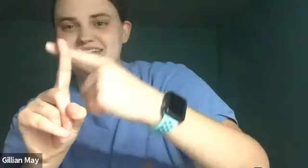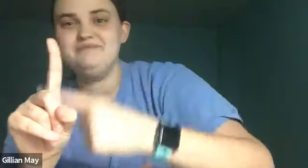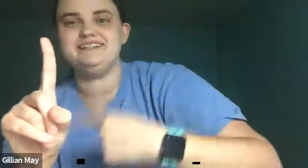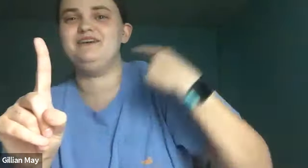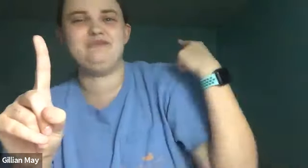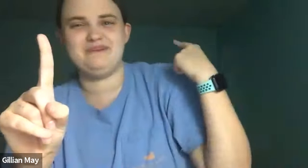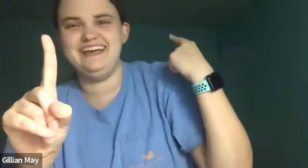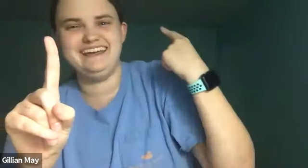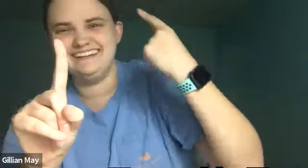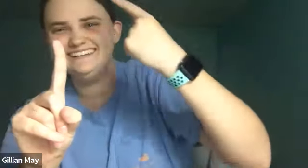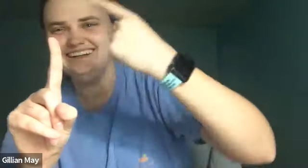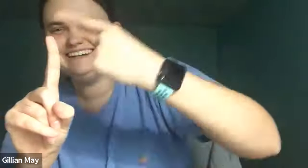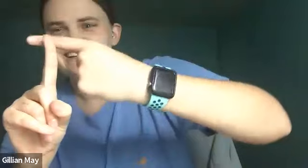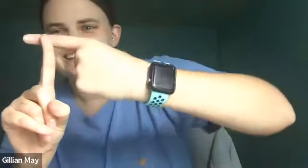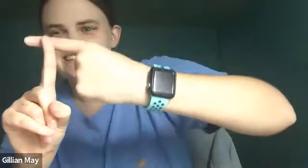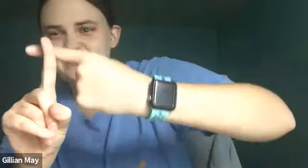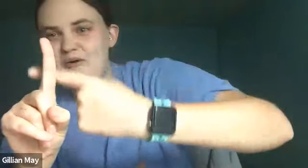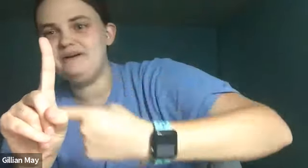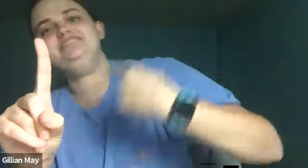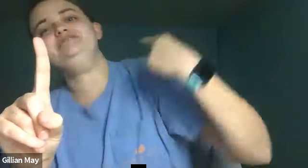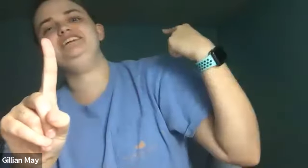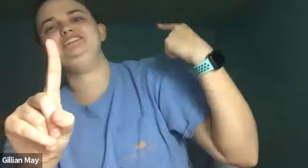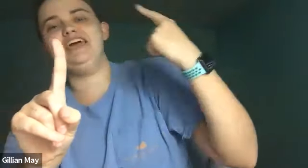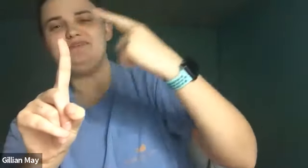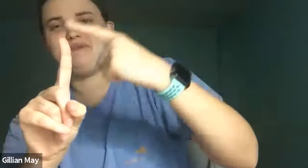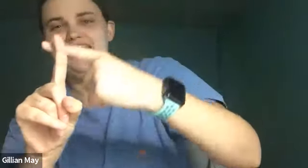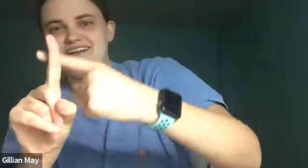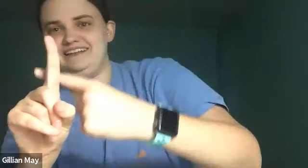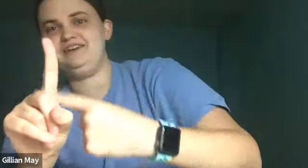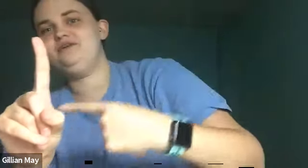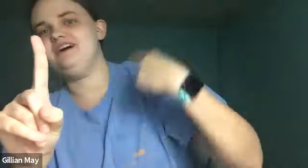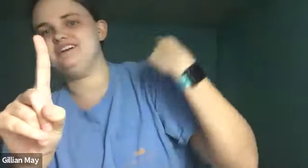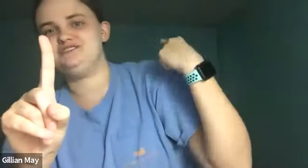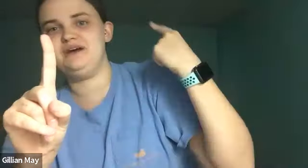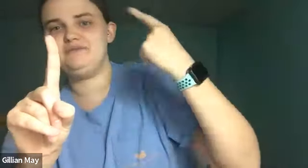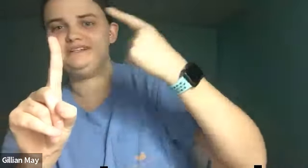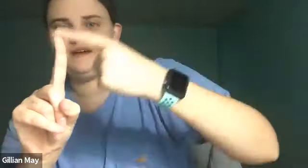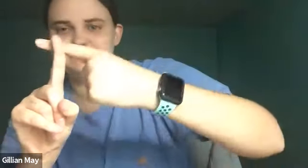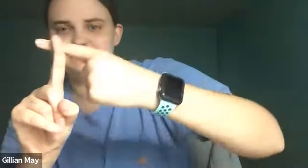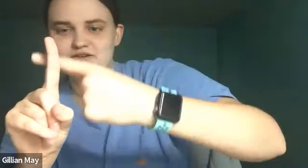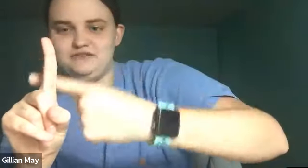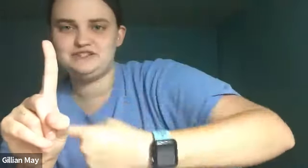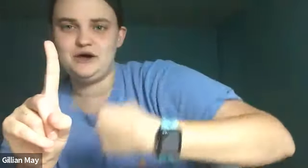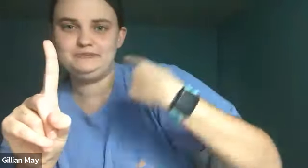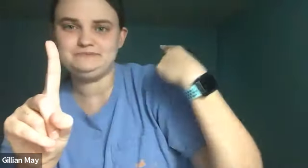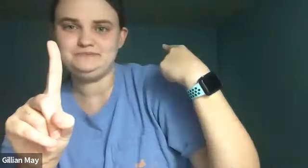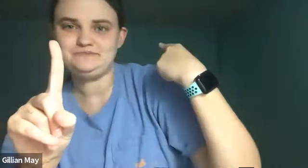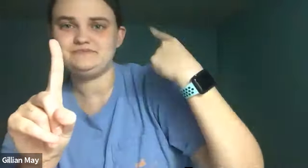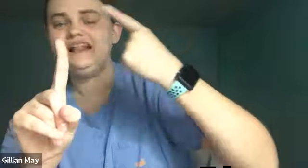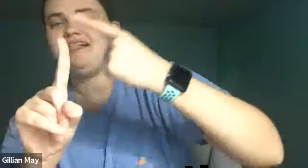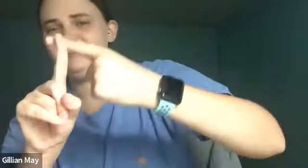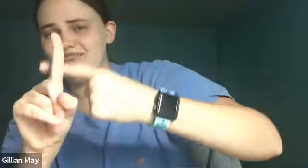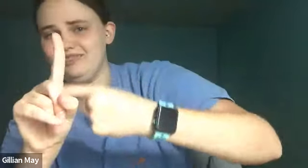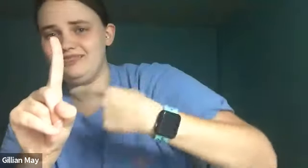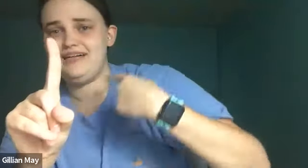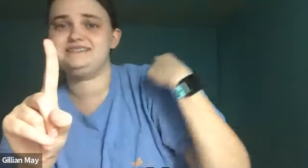hit myself with my hand, because I always do that yank back, like, oh gosh, do not want to smack myself. So last